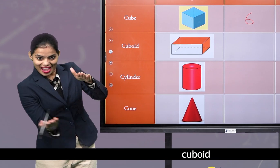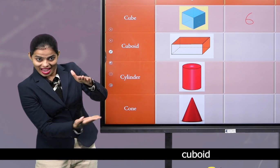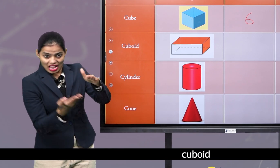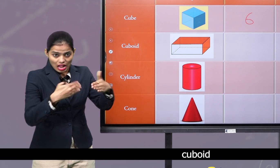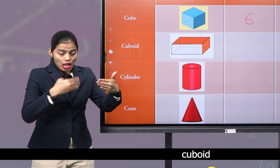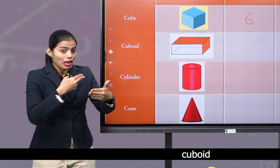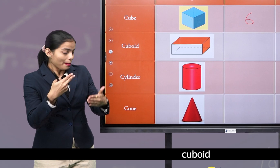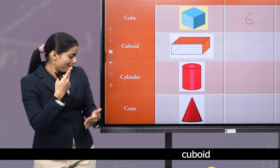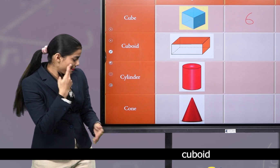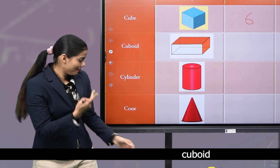Cuboid.